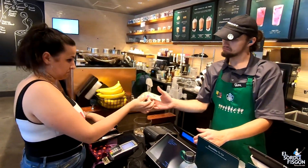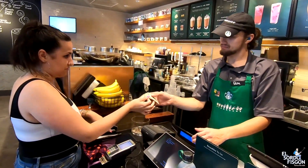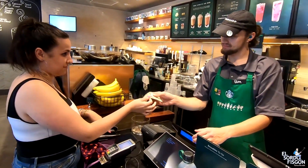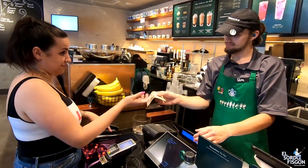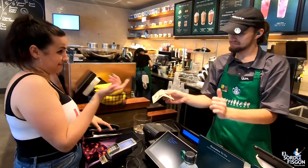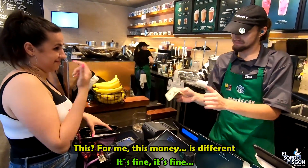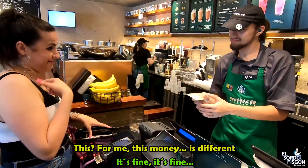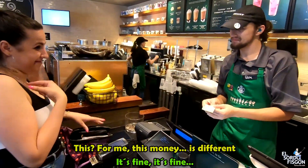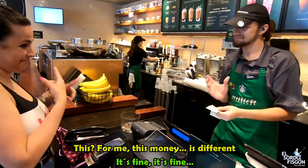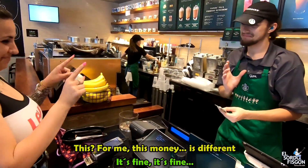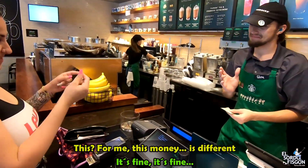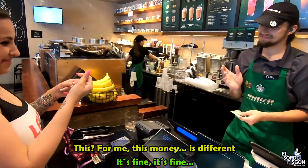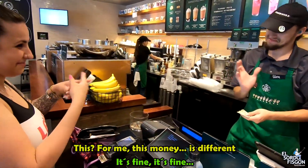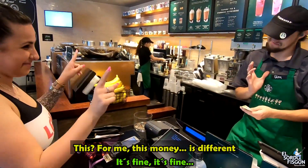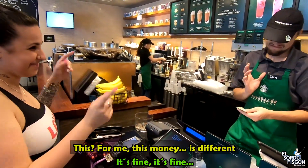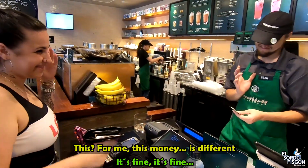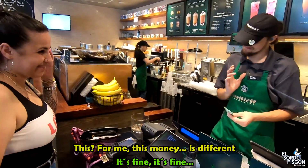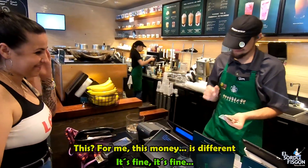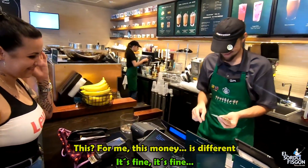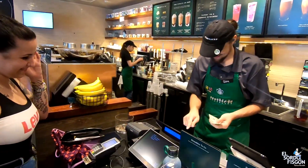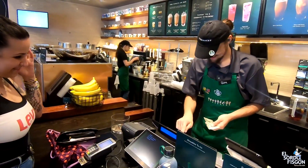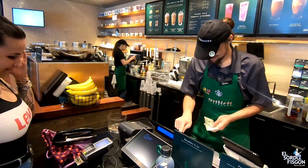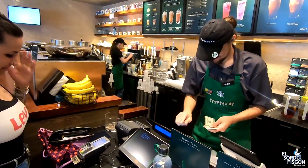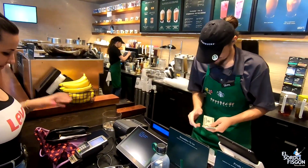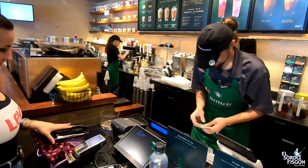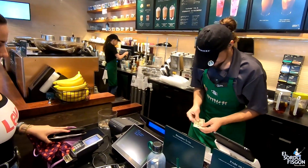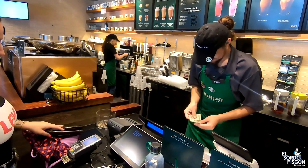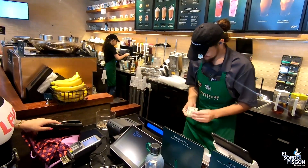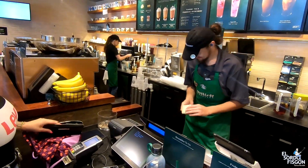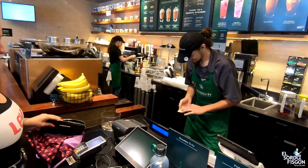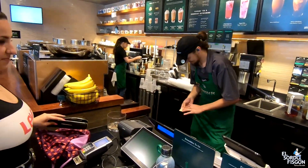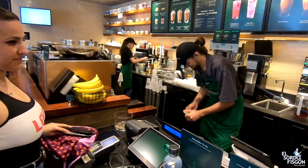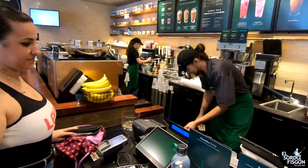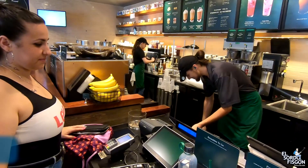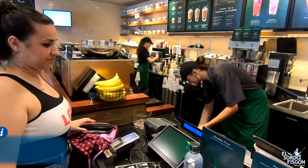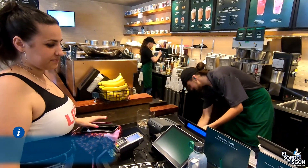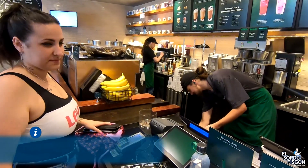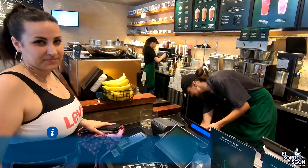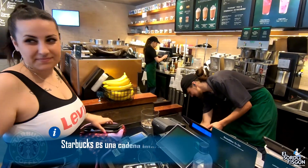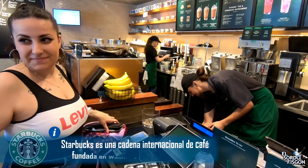This, for me, this morning, is different. It's fine, it's fine.